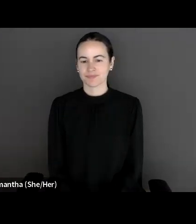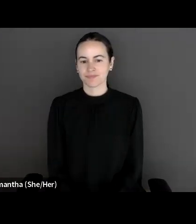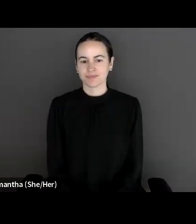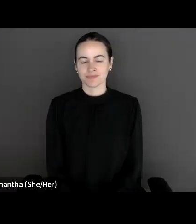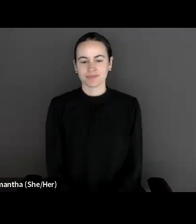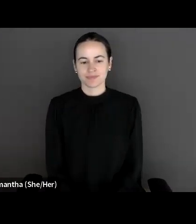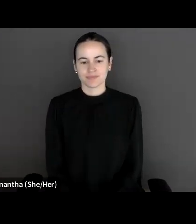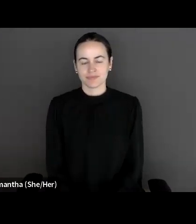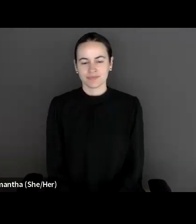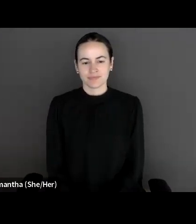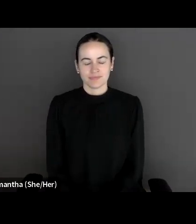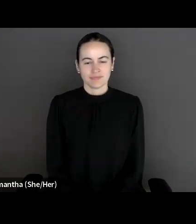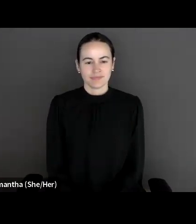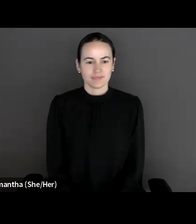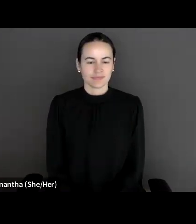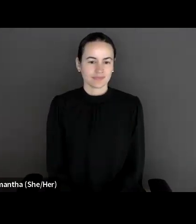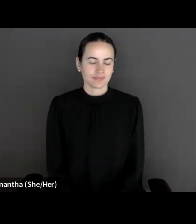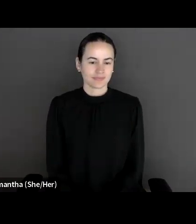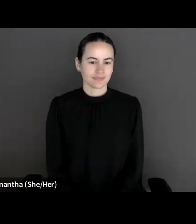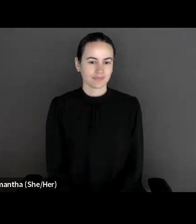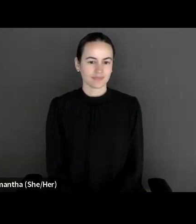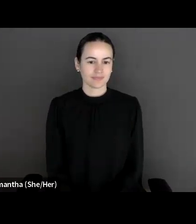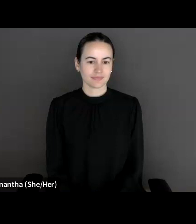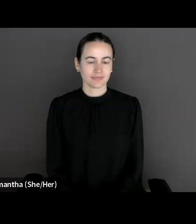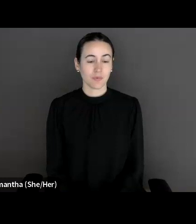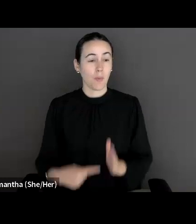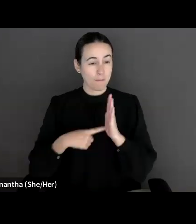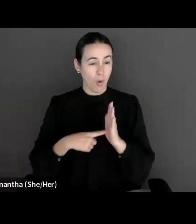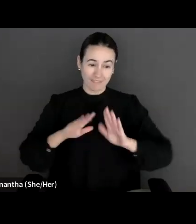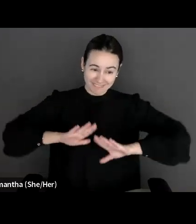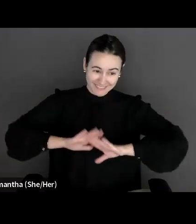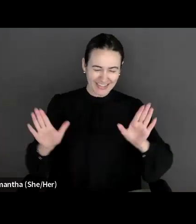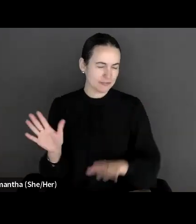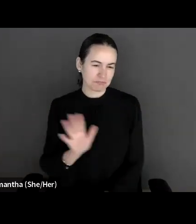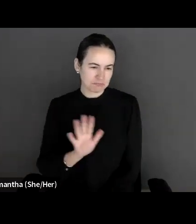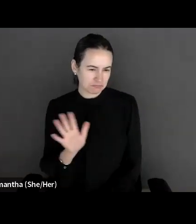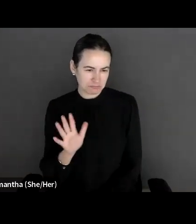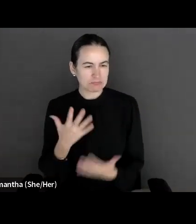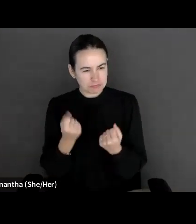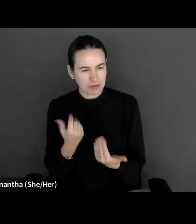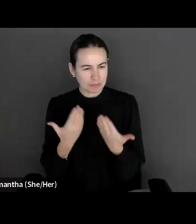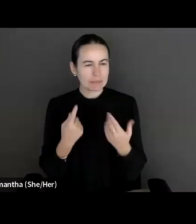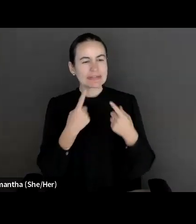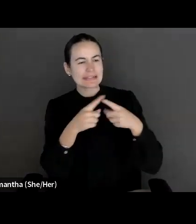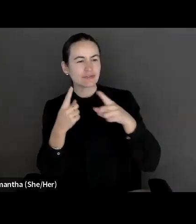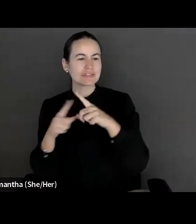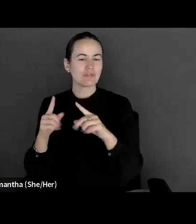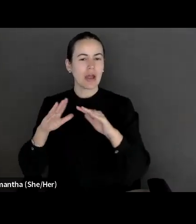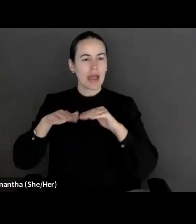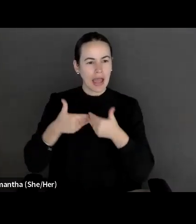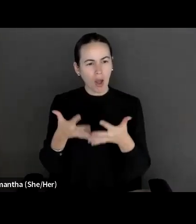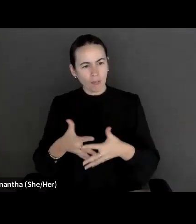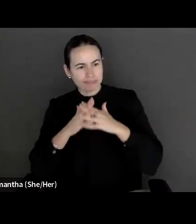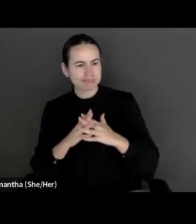So the model may not be complete. There may be other design choices that may exist that were not represented in